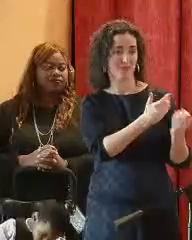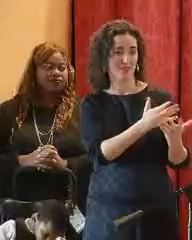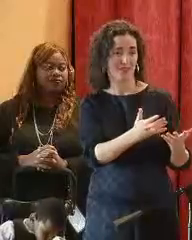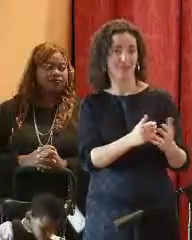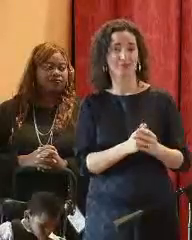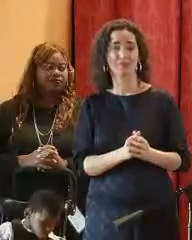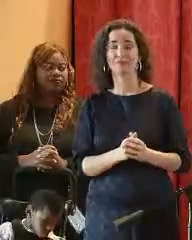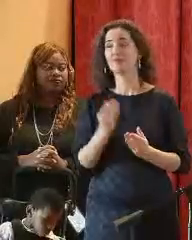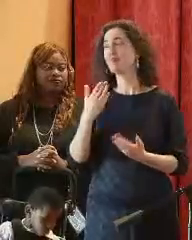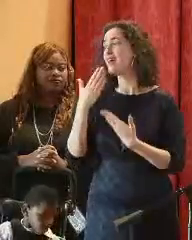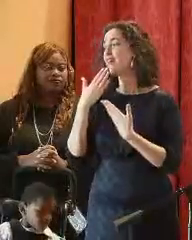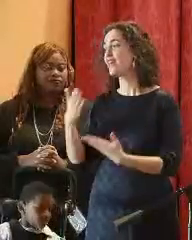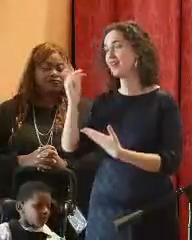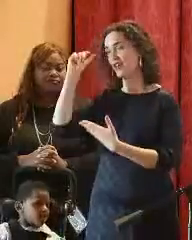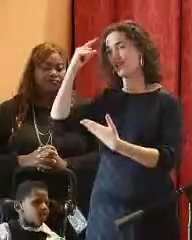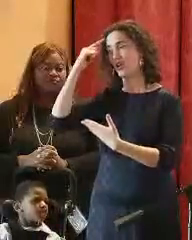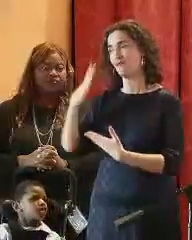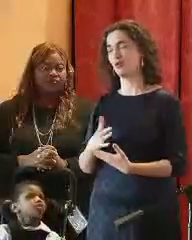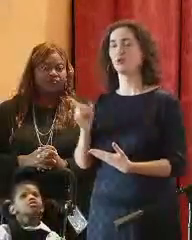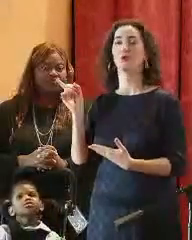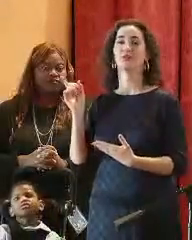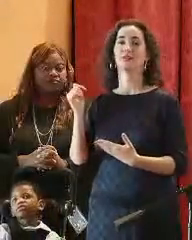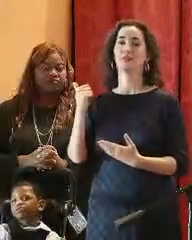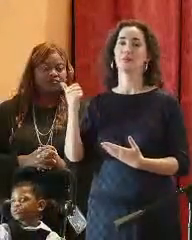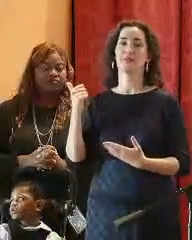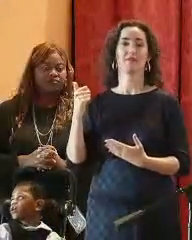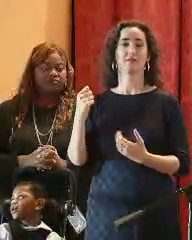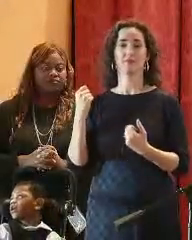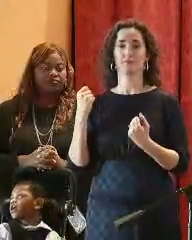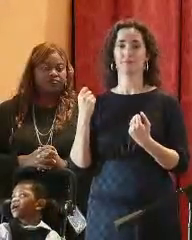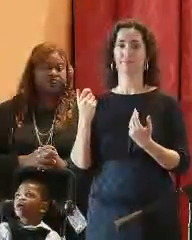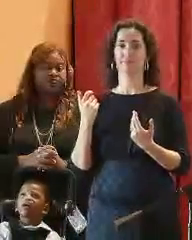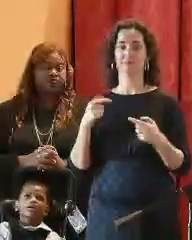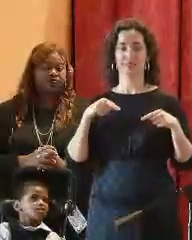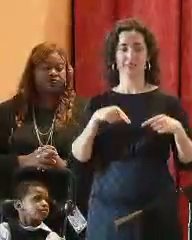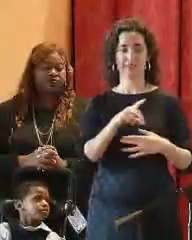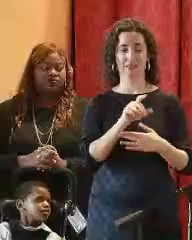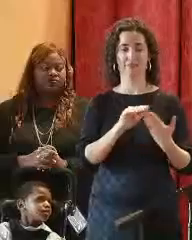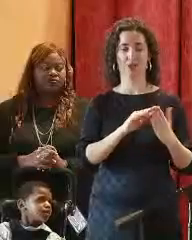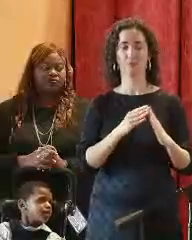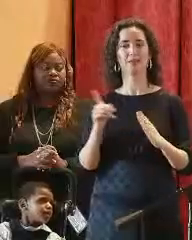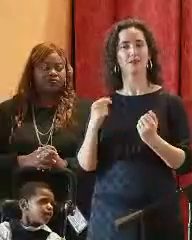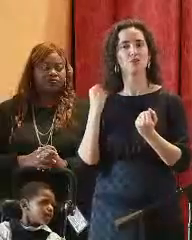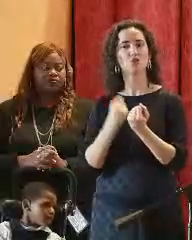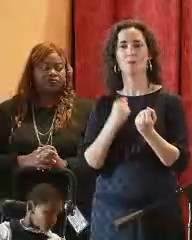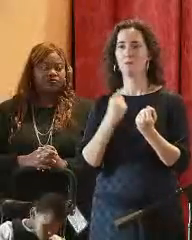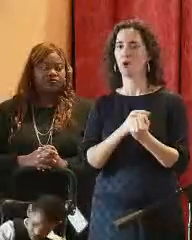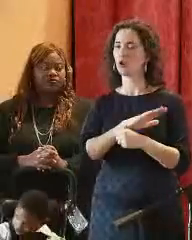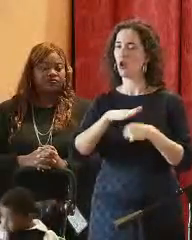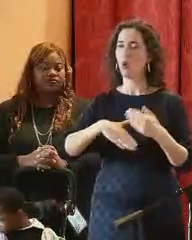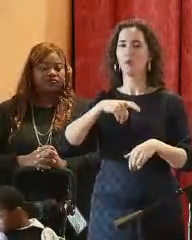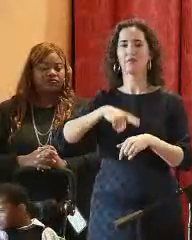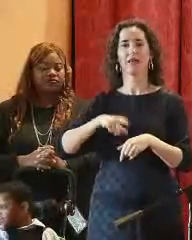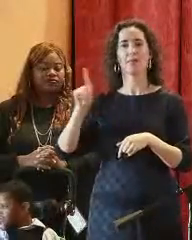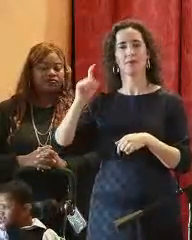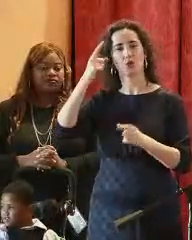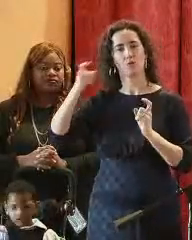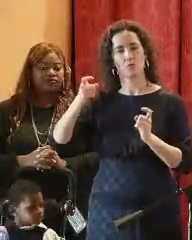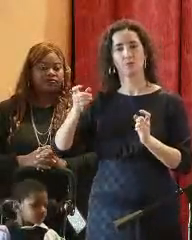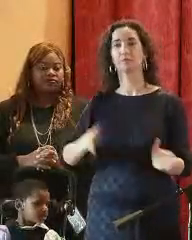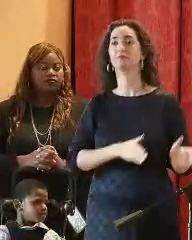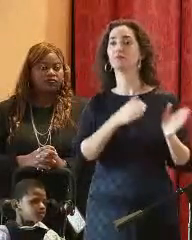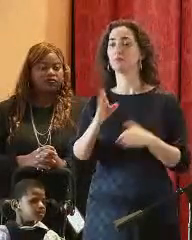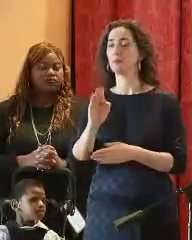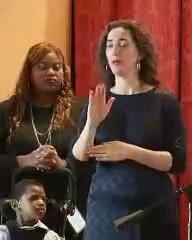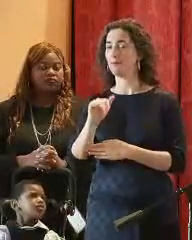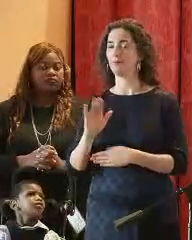I would like to thank the governor who has supported the disability community throughout his whole term. Bambi and